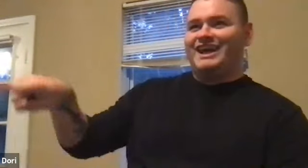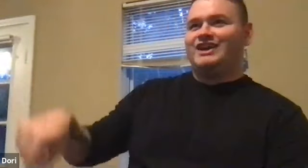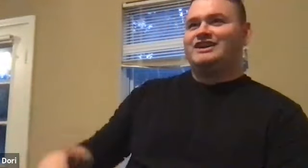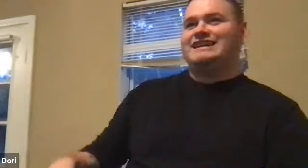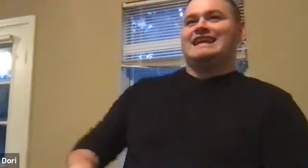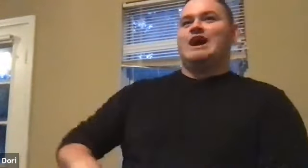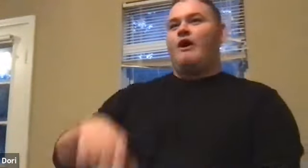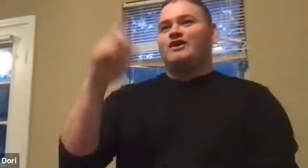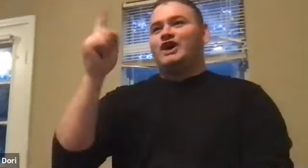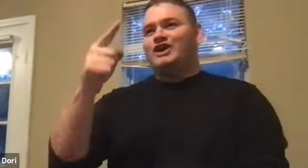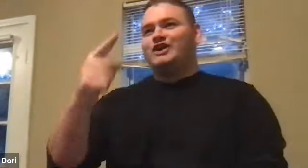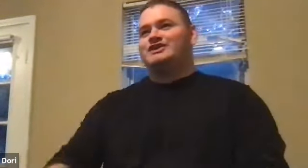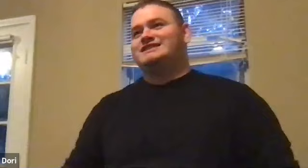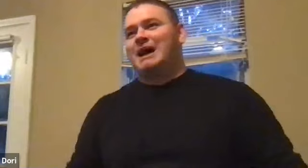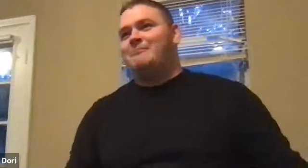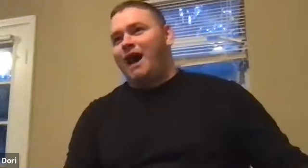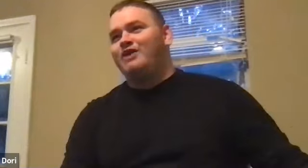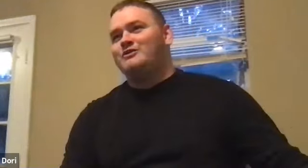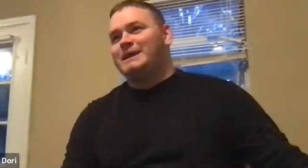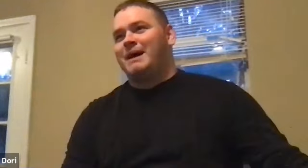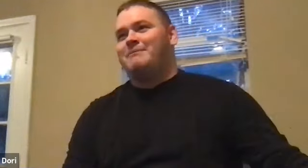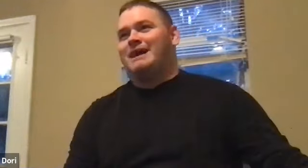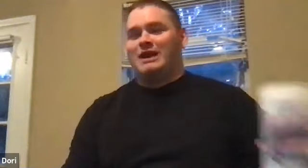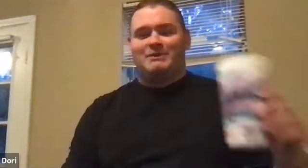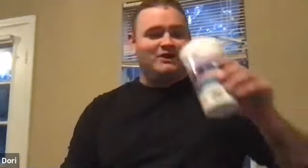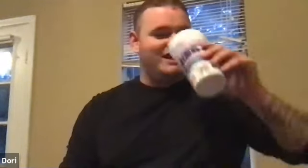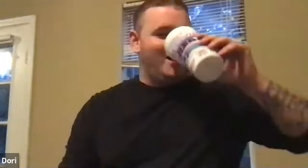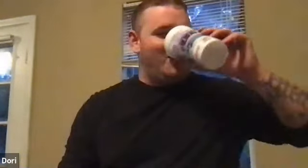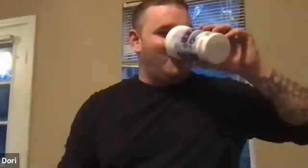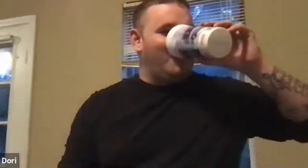there need to go over yonder and stop bothering me about my grammar.